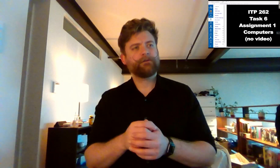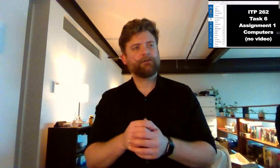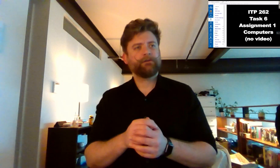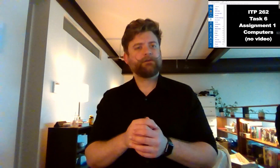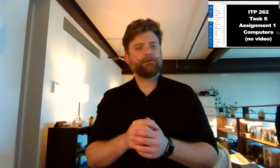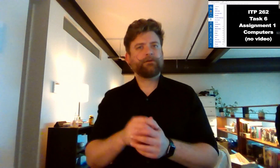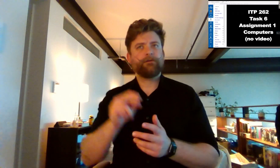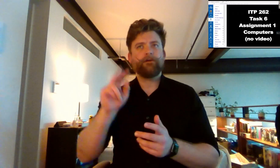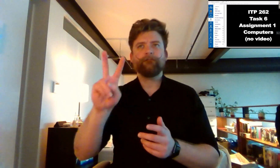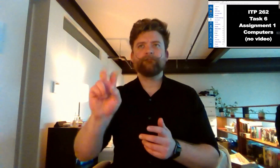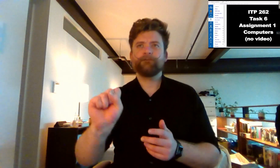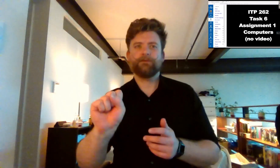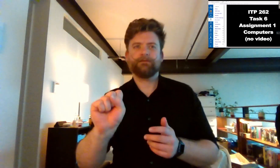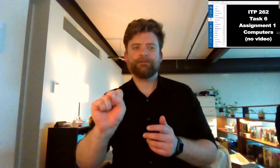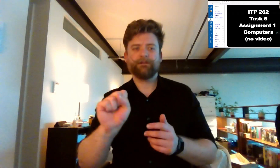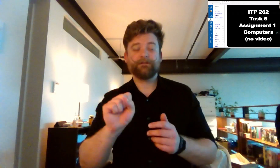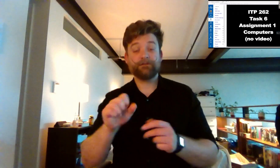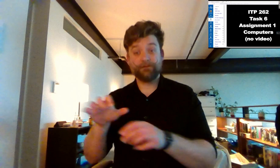versus a typewriter.